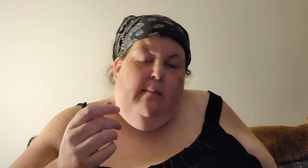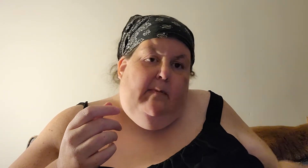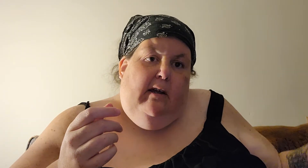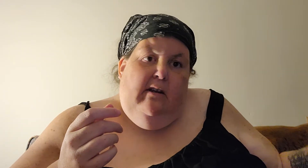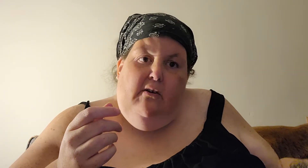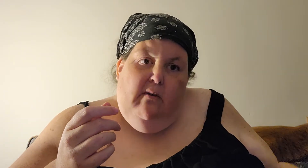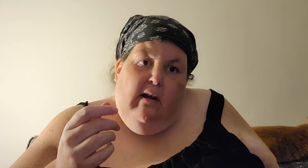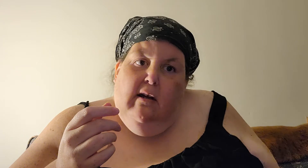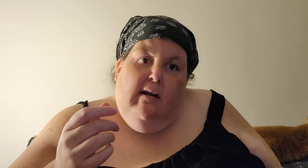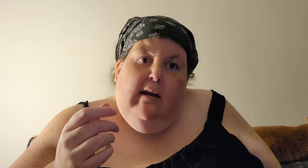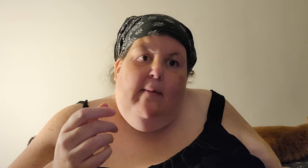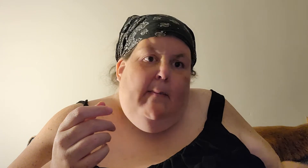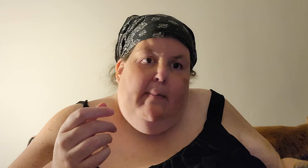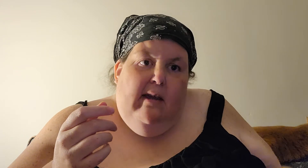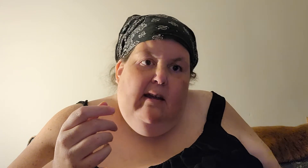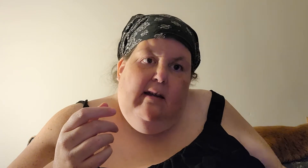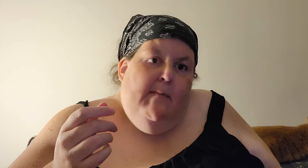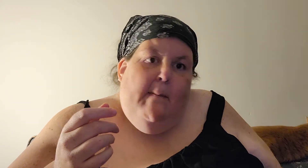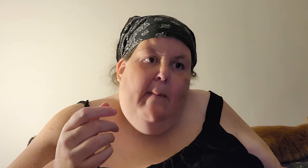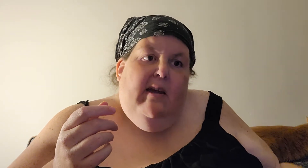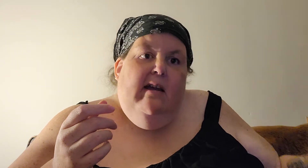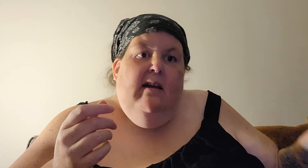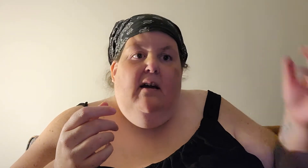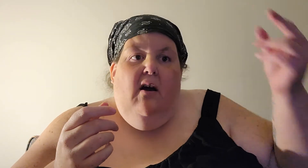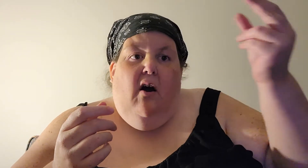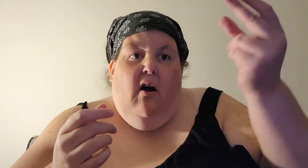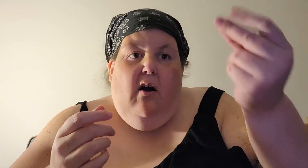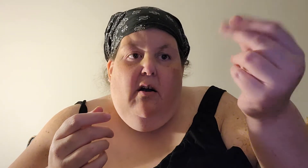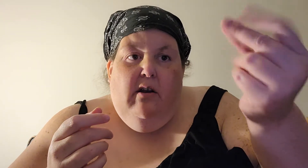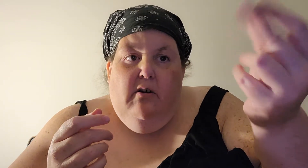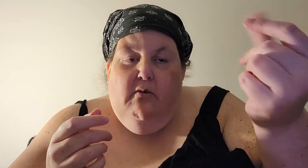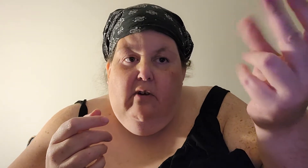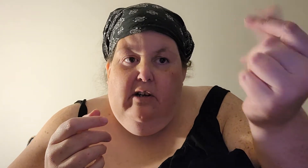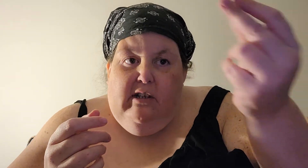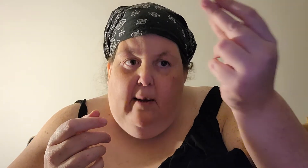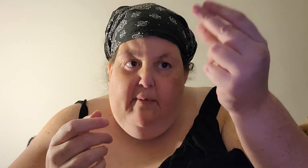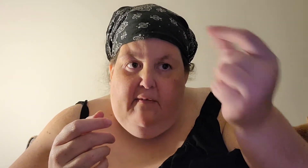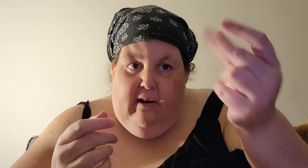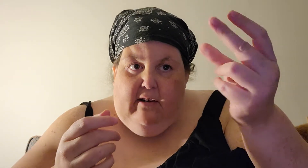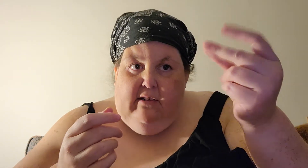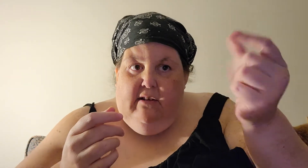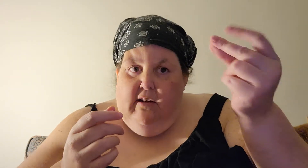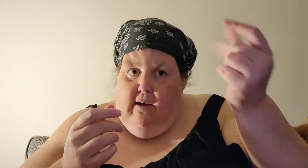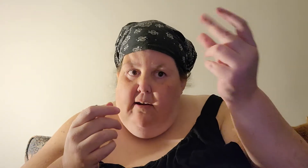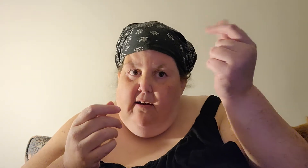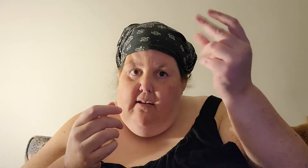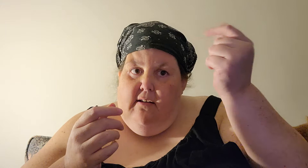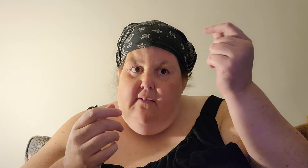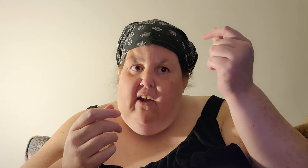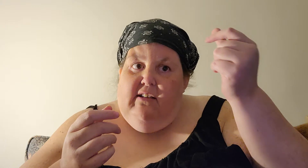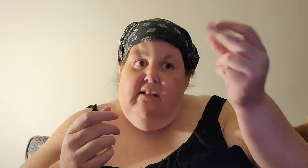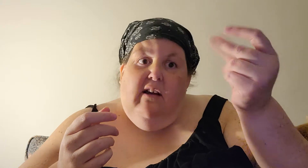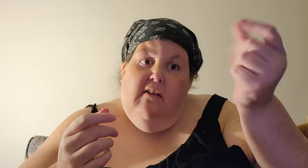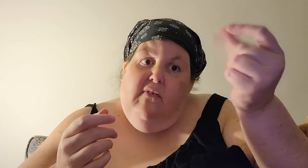like, come on, puppy, come on, puppy. Or, when you snap your fingers. That's the sign for